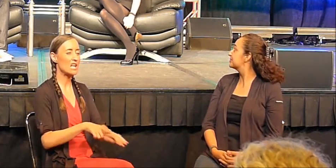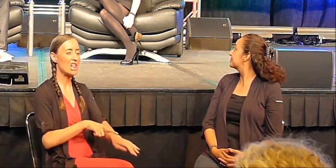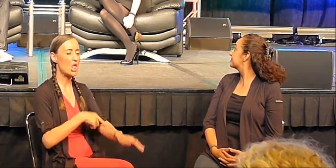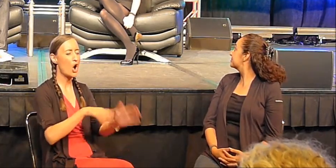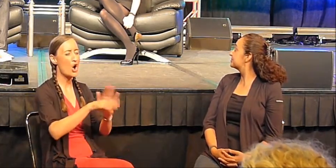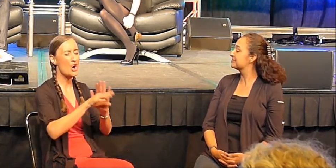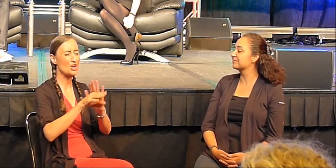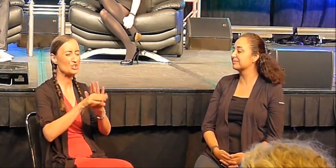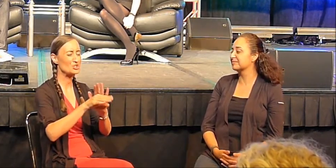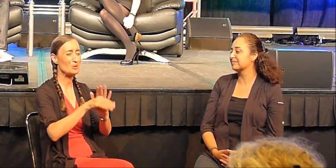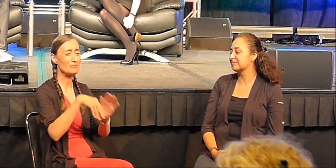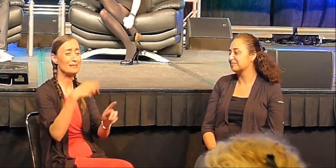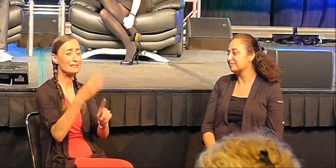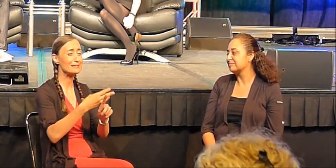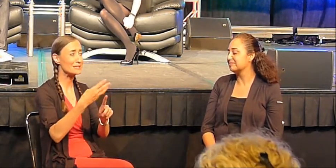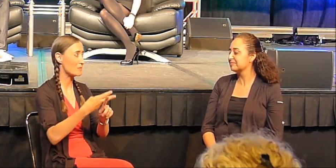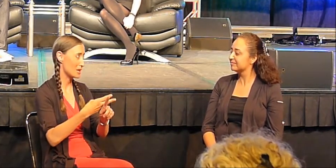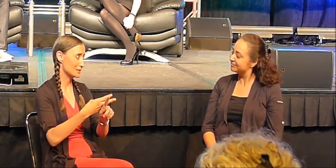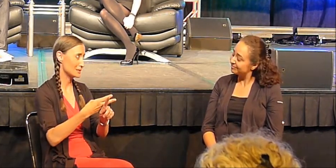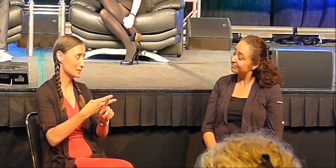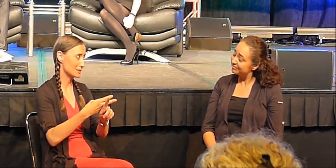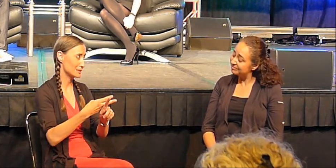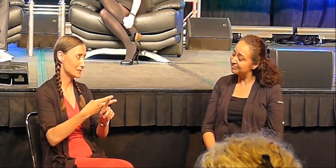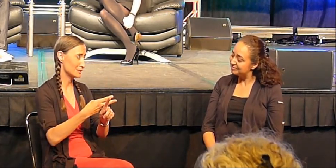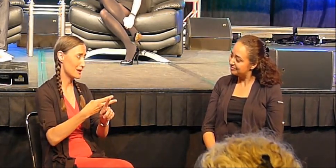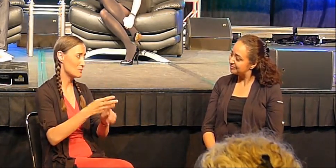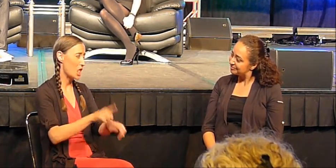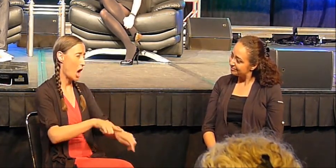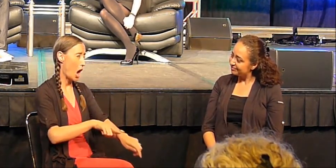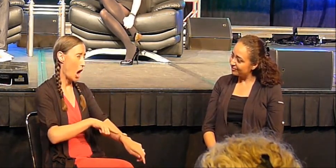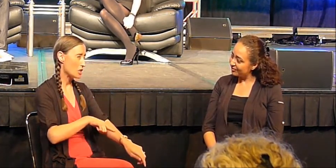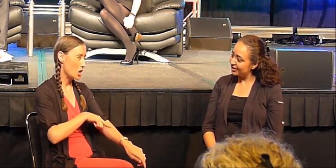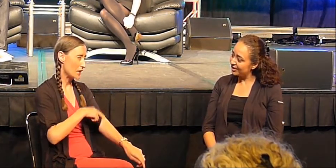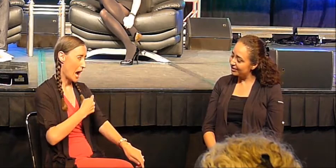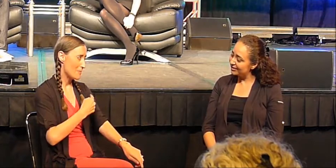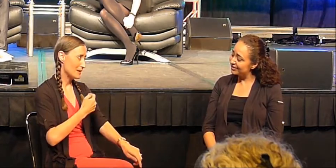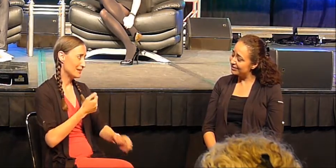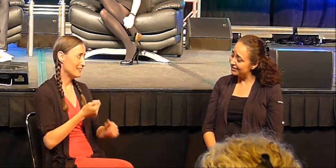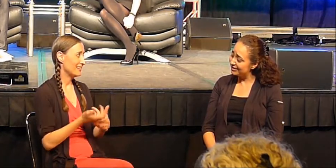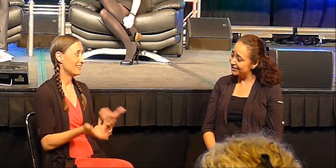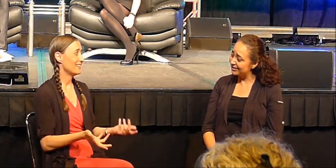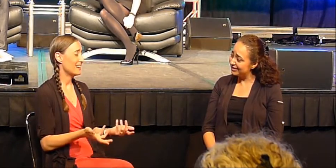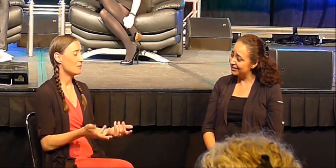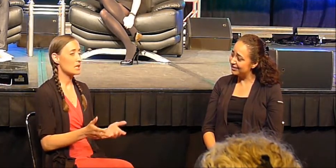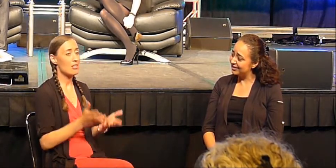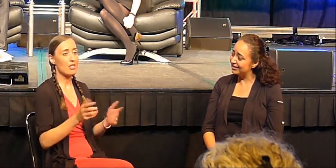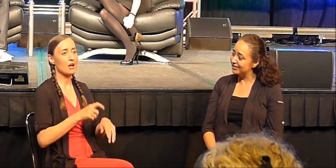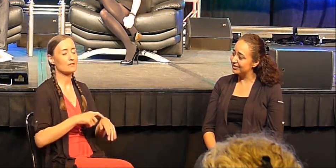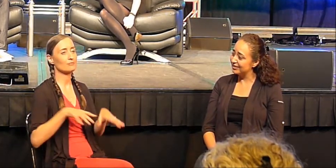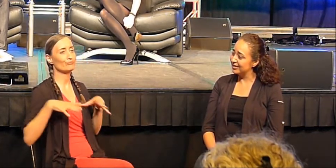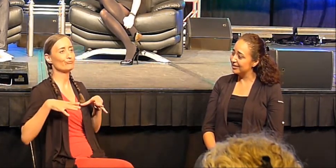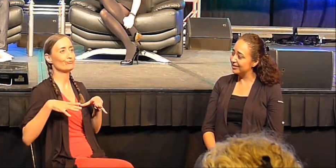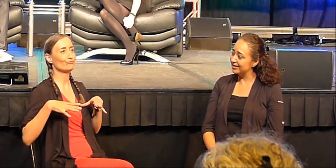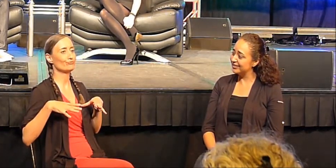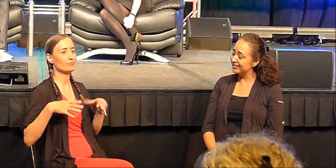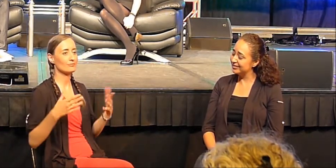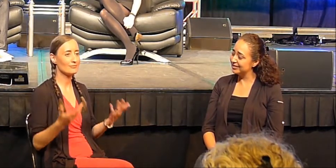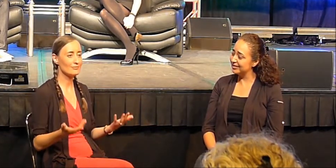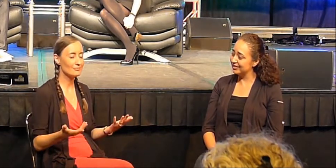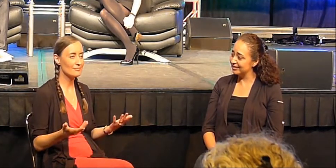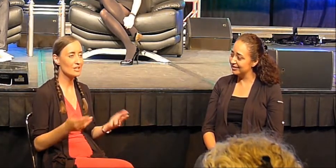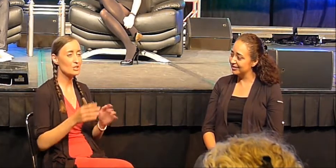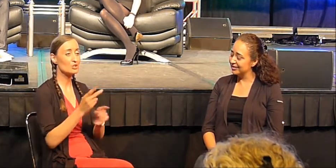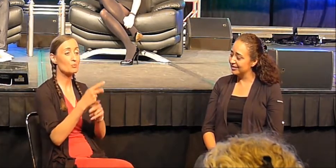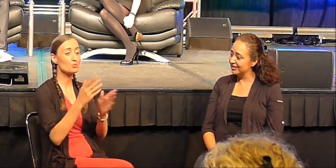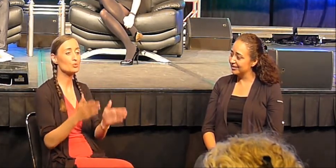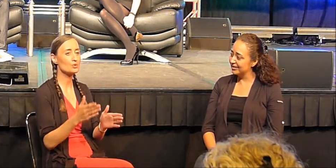spent about 6 months making that movie. A long, long time together. So we had a lot of time off. And so the producer of the film